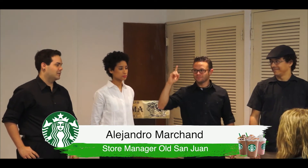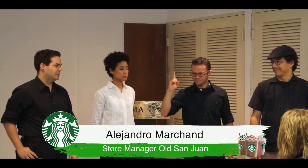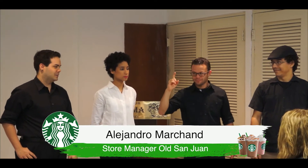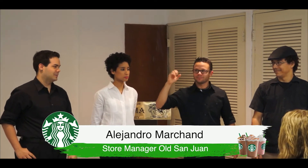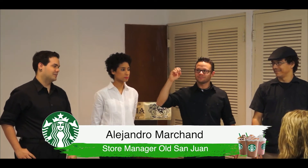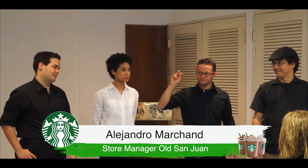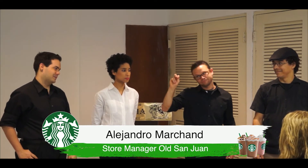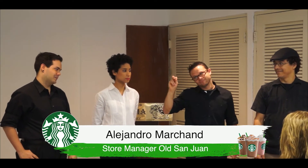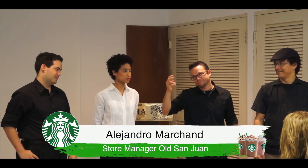Alejandro